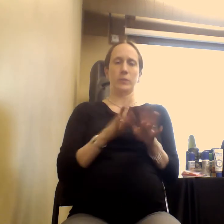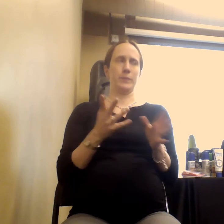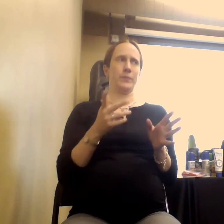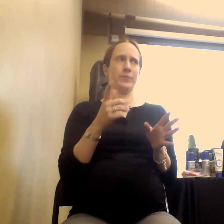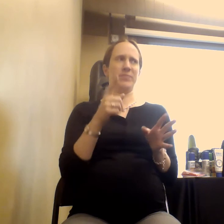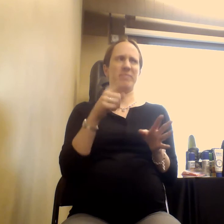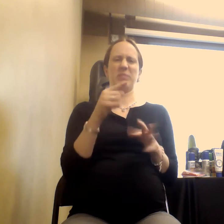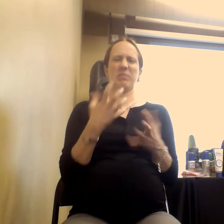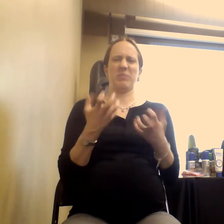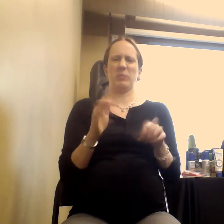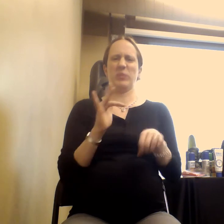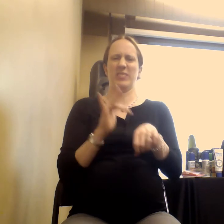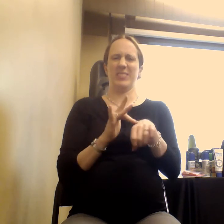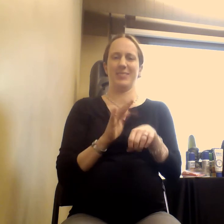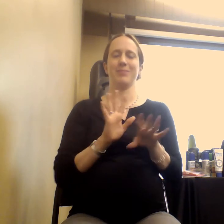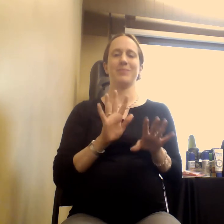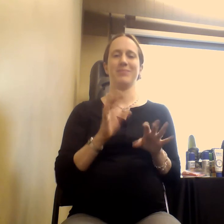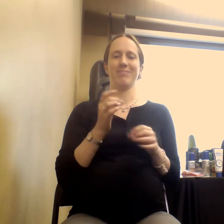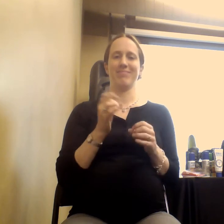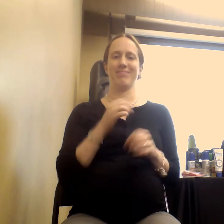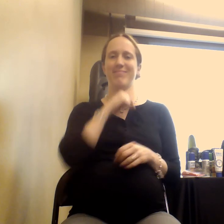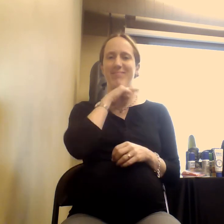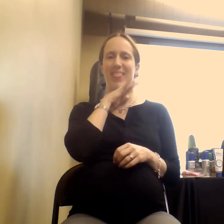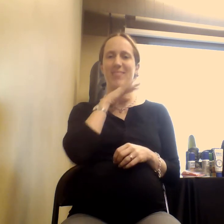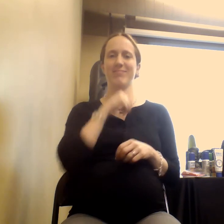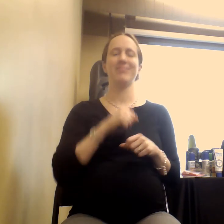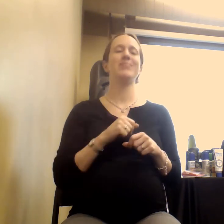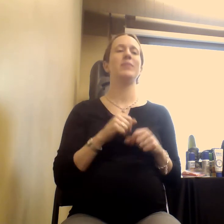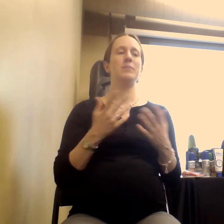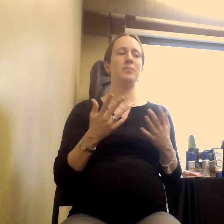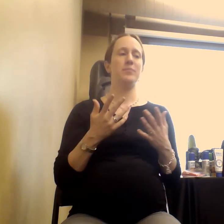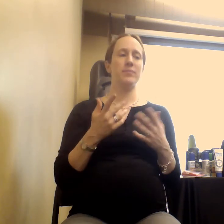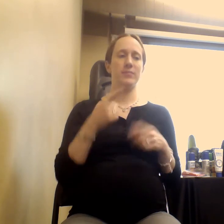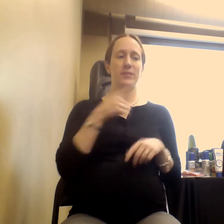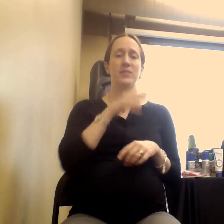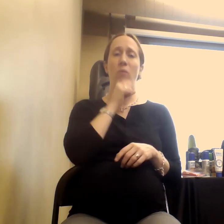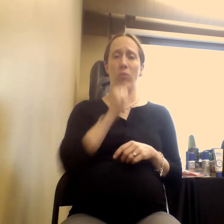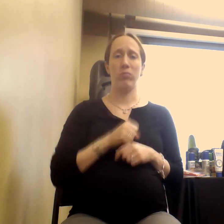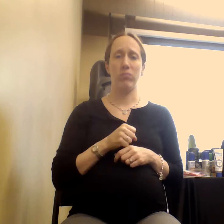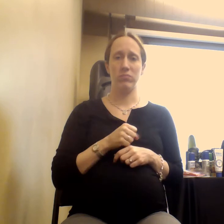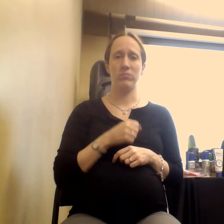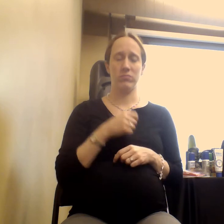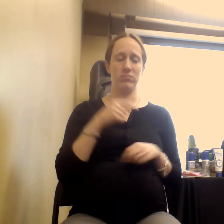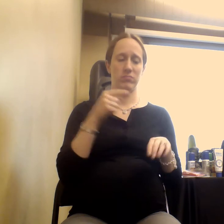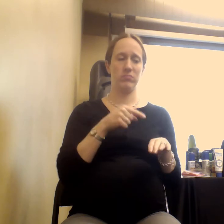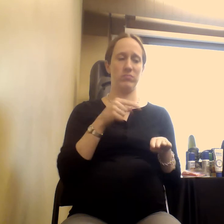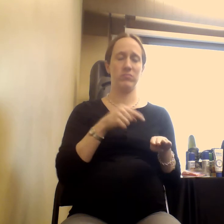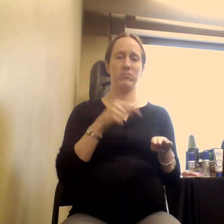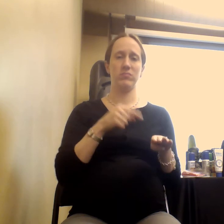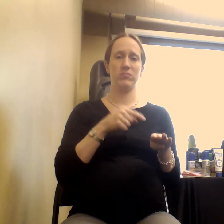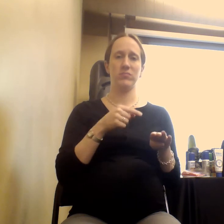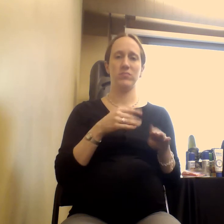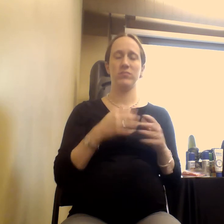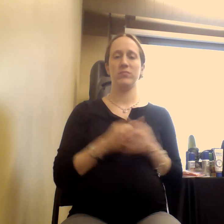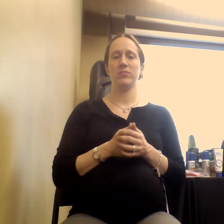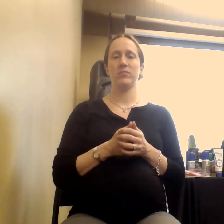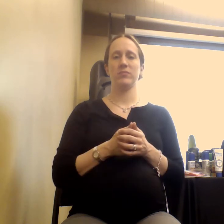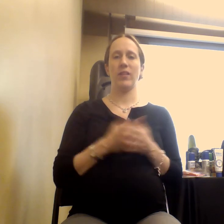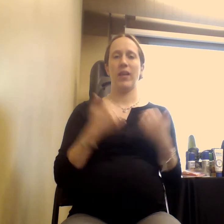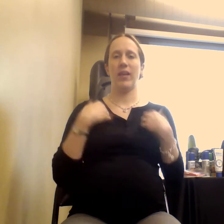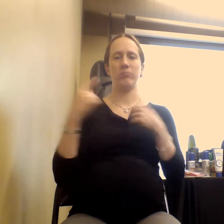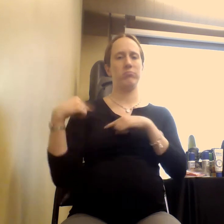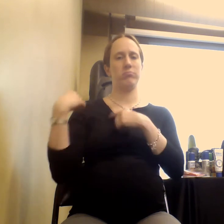through time. And I got some torsional rotation here. But anyways, for me, having a very strong, sturdy